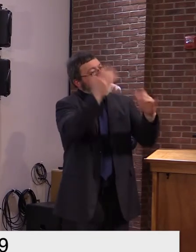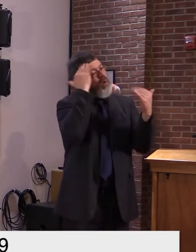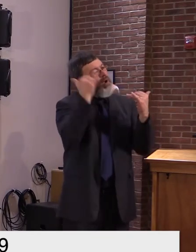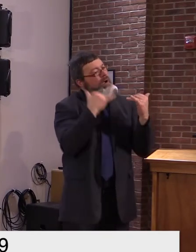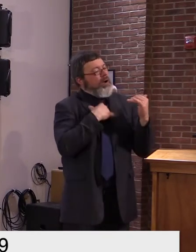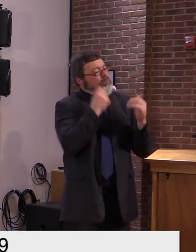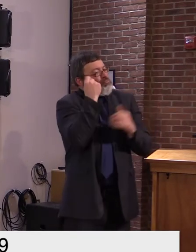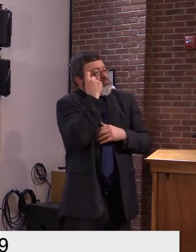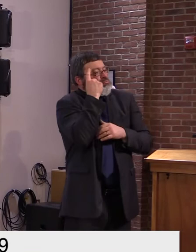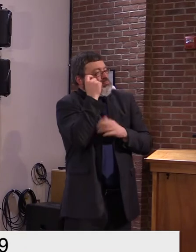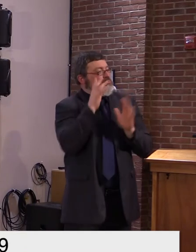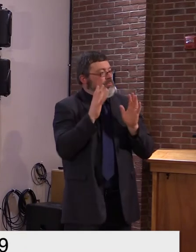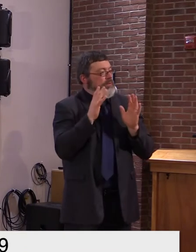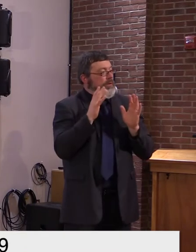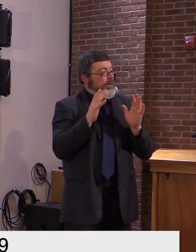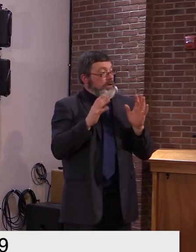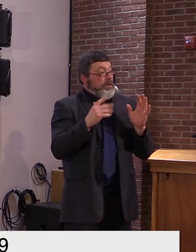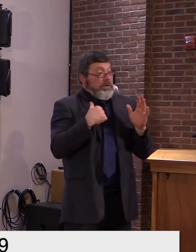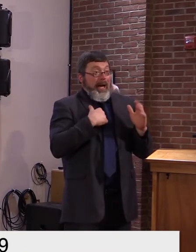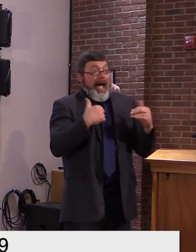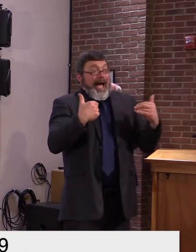medical community is aware of it.